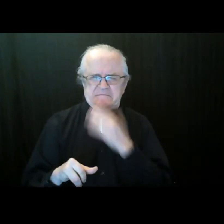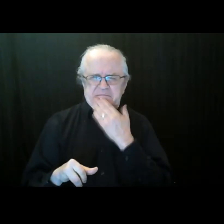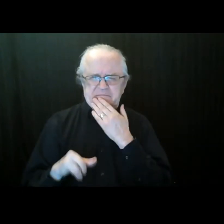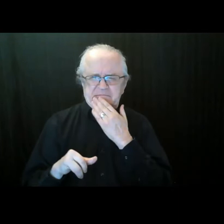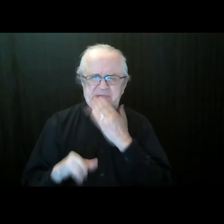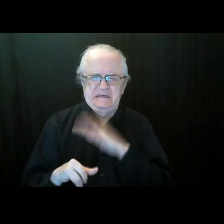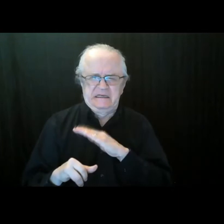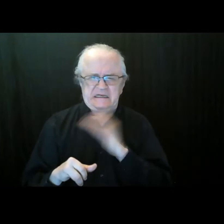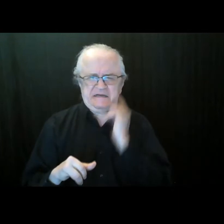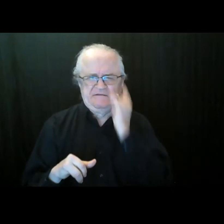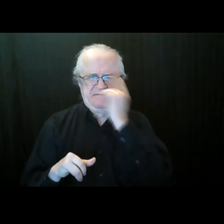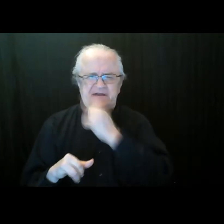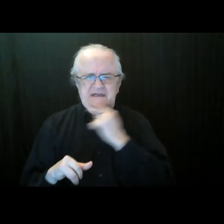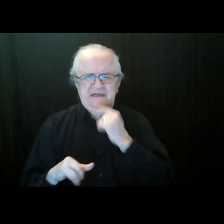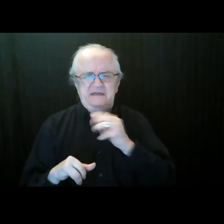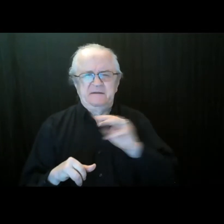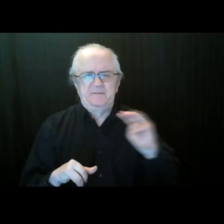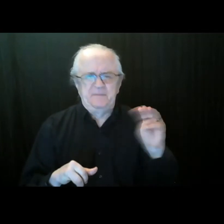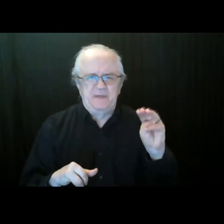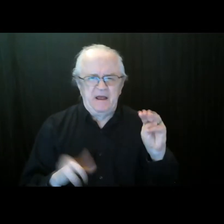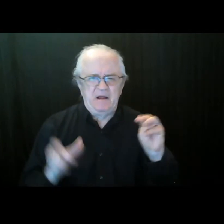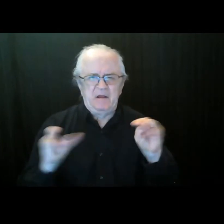could imagine how those stories might be true.